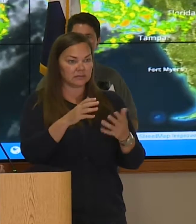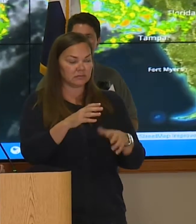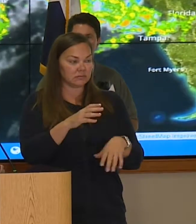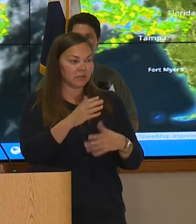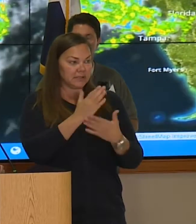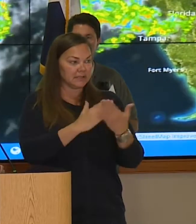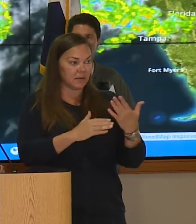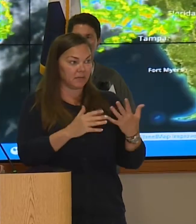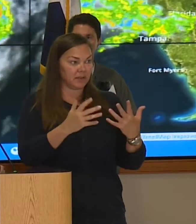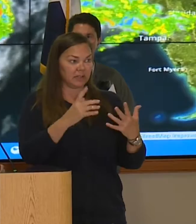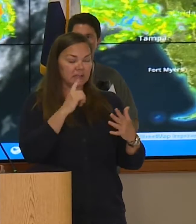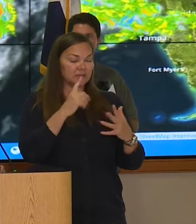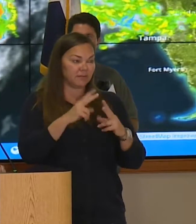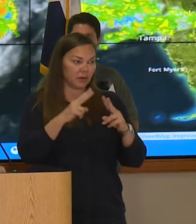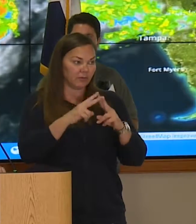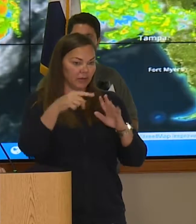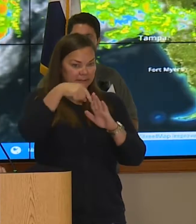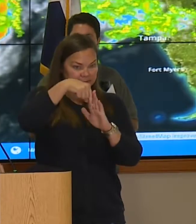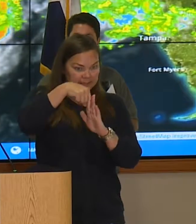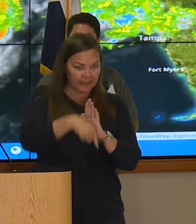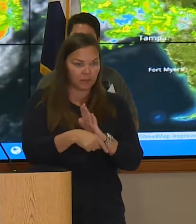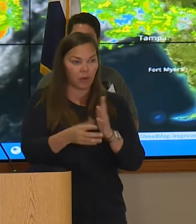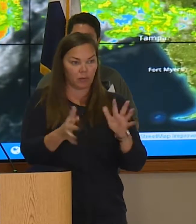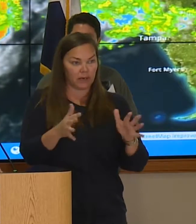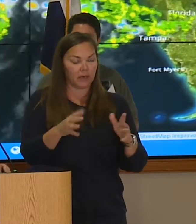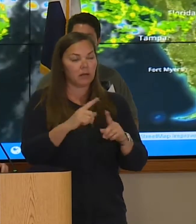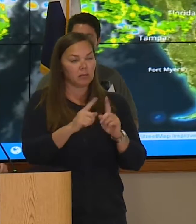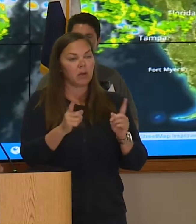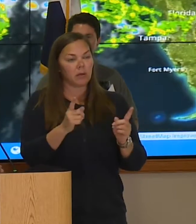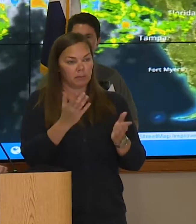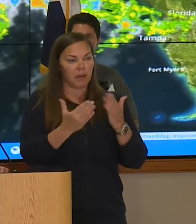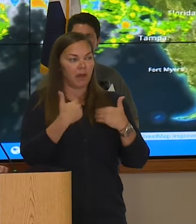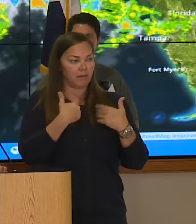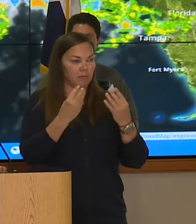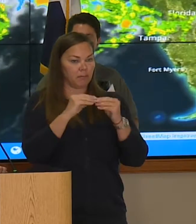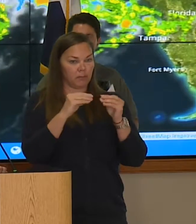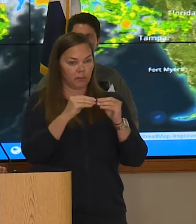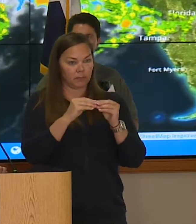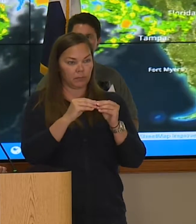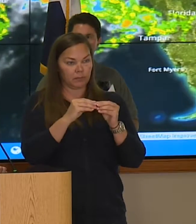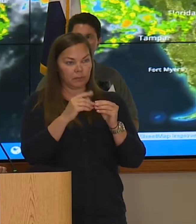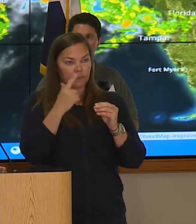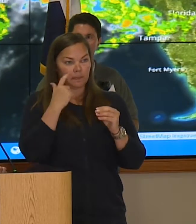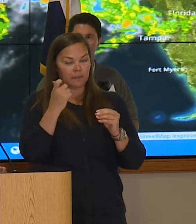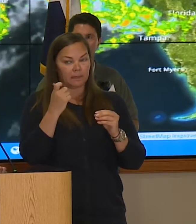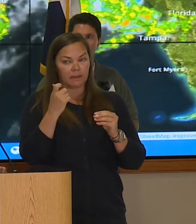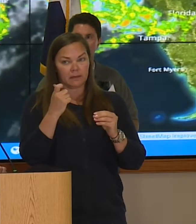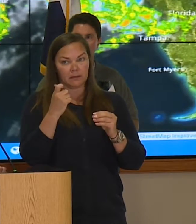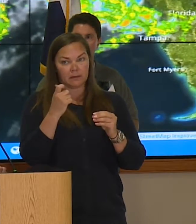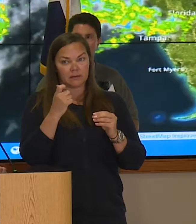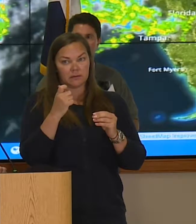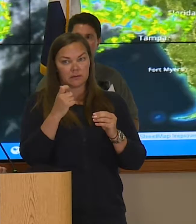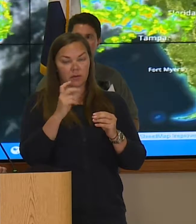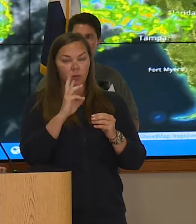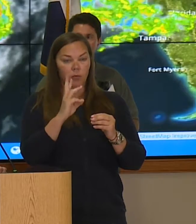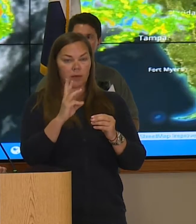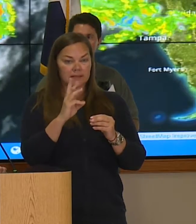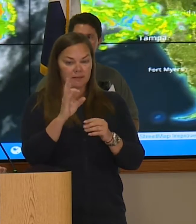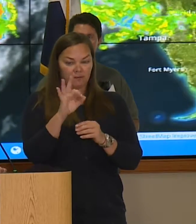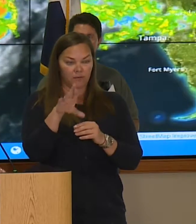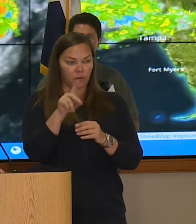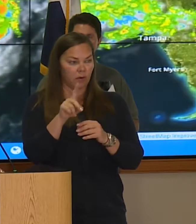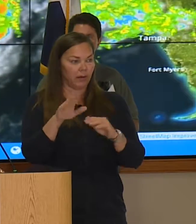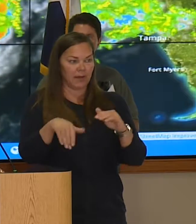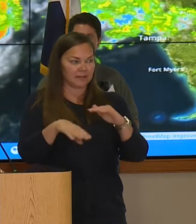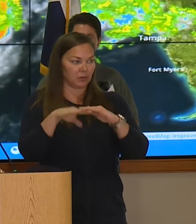is already extremely deep, but there is some potential for additional flooding, especially since the West Fork has not crested